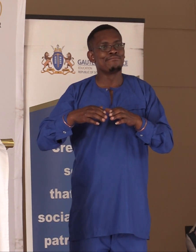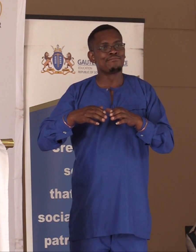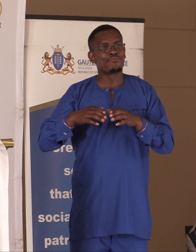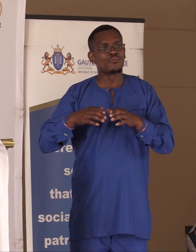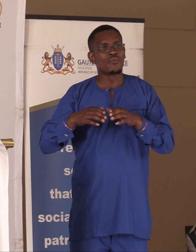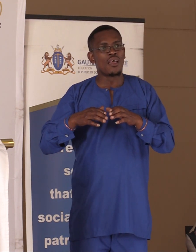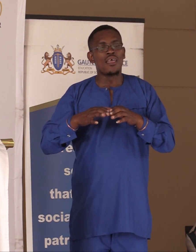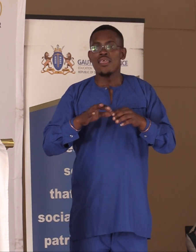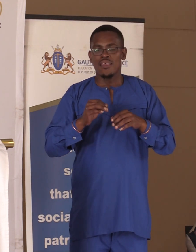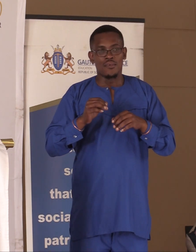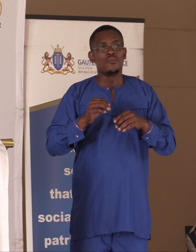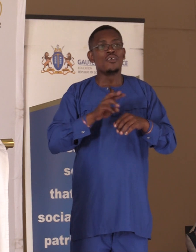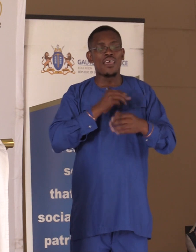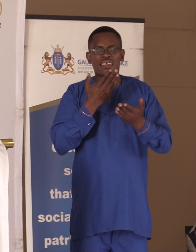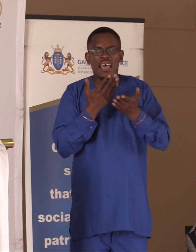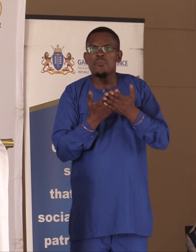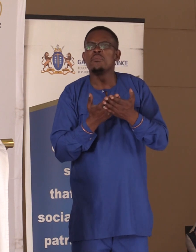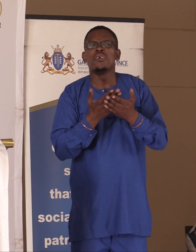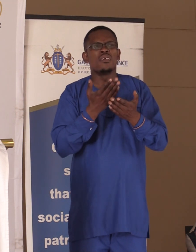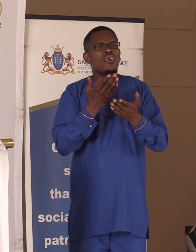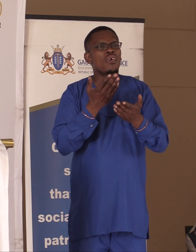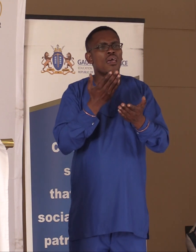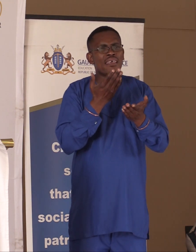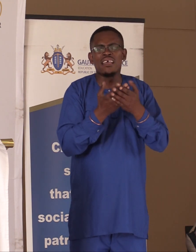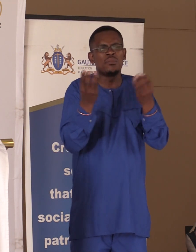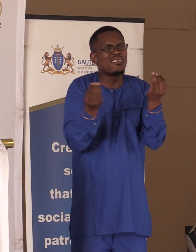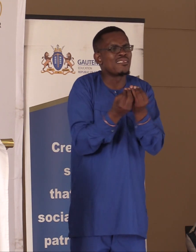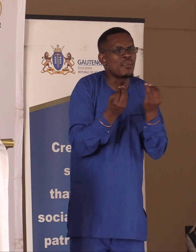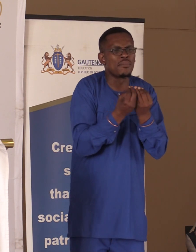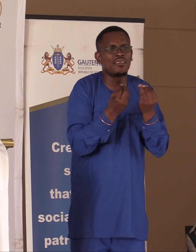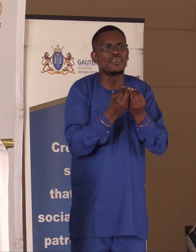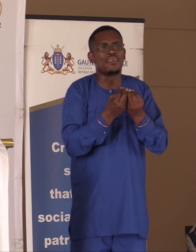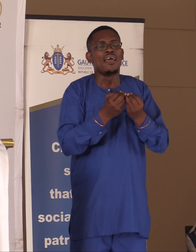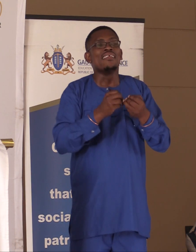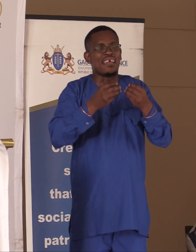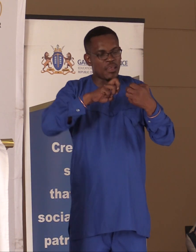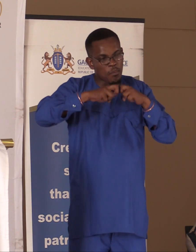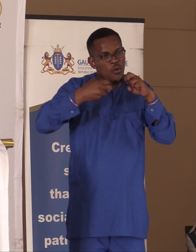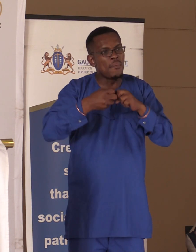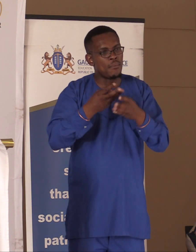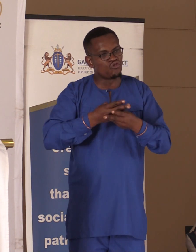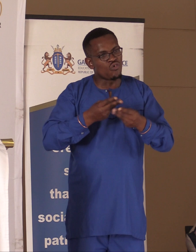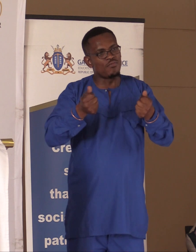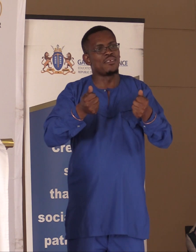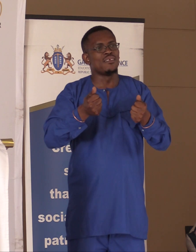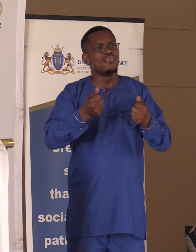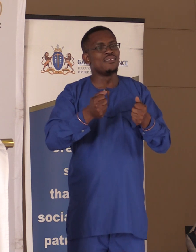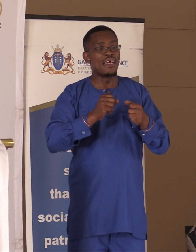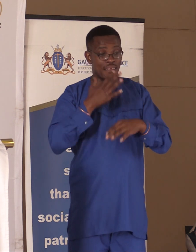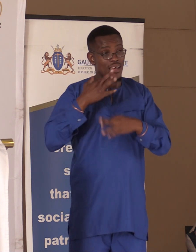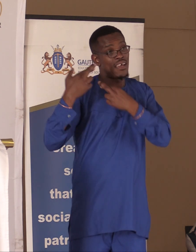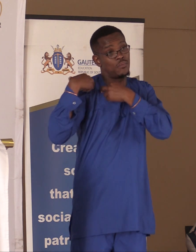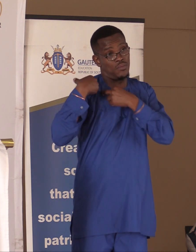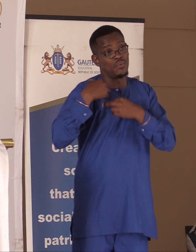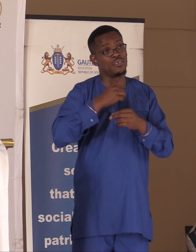has to be an app. It can be as something as long as it's problem solving. That's what research innovation is about.